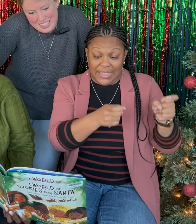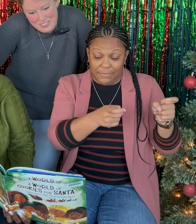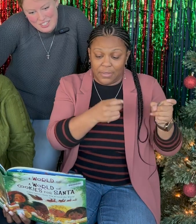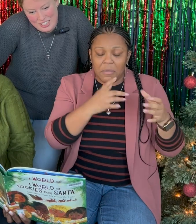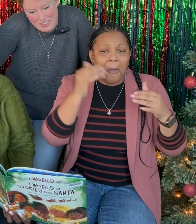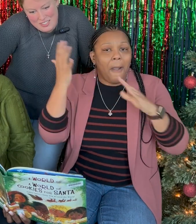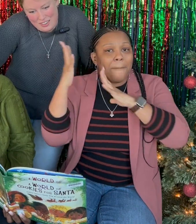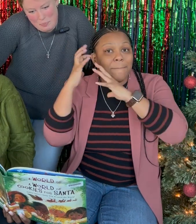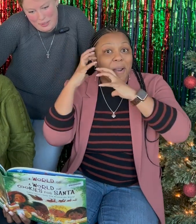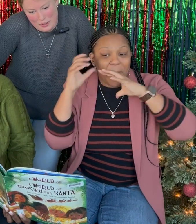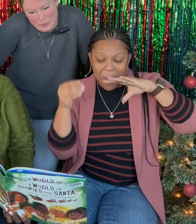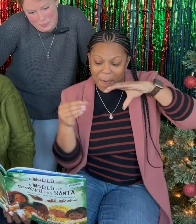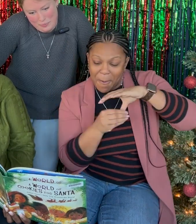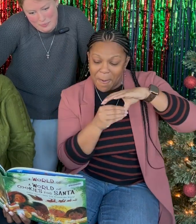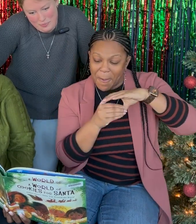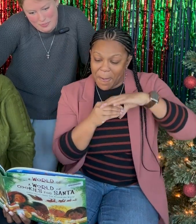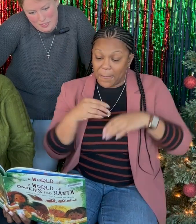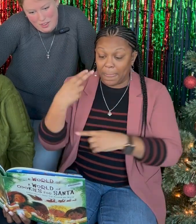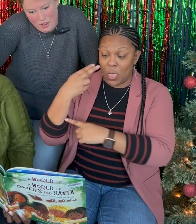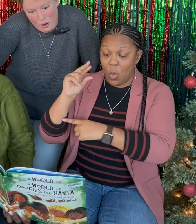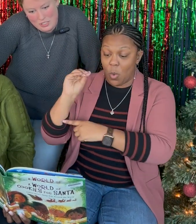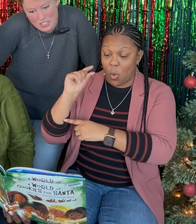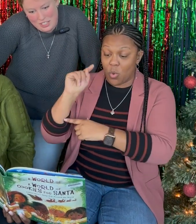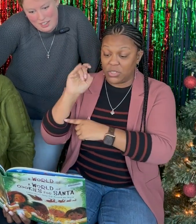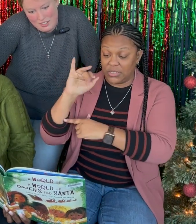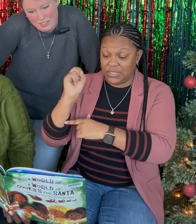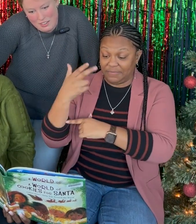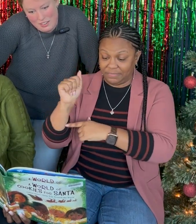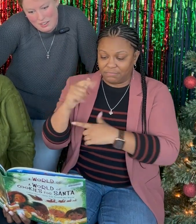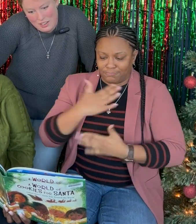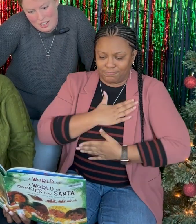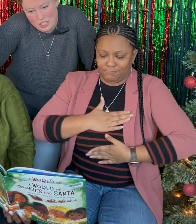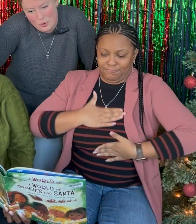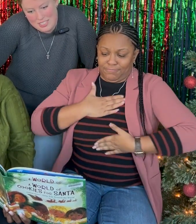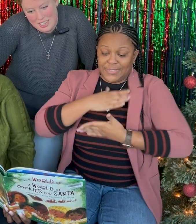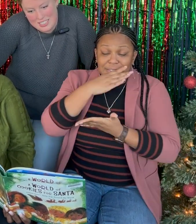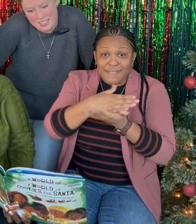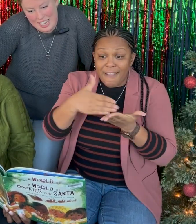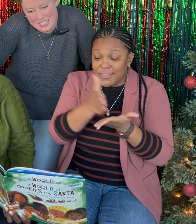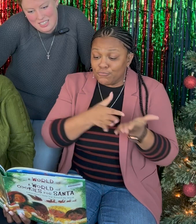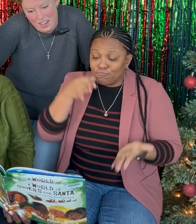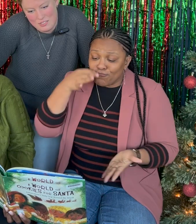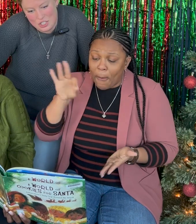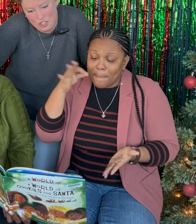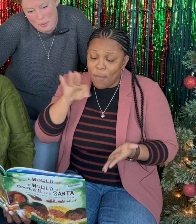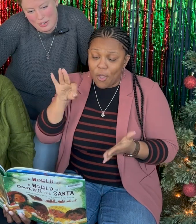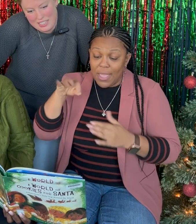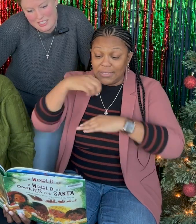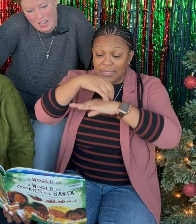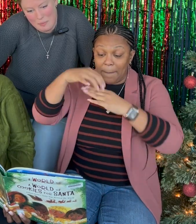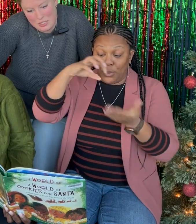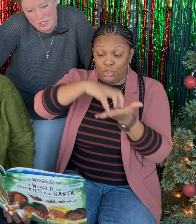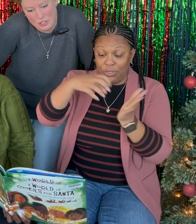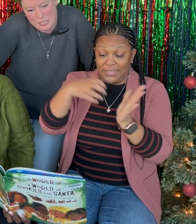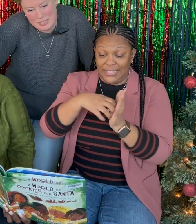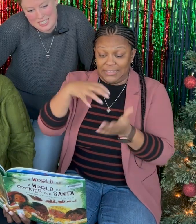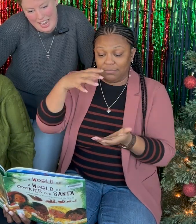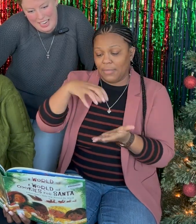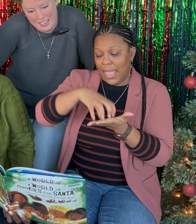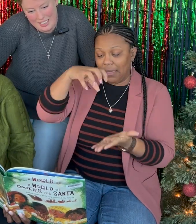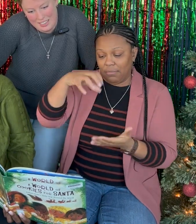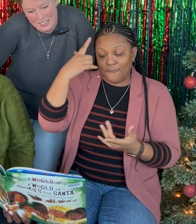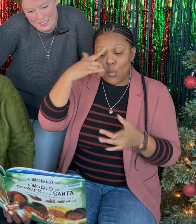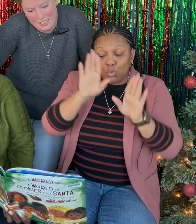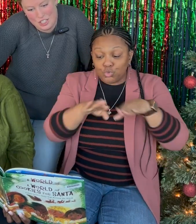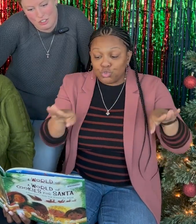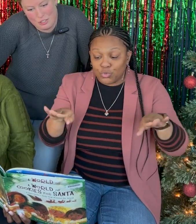After he leaves their gifts on the pillow, Hotoshia enjoys a slice of strawberry-topped Christmas